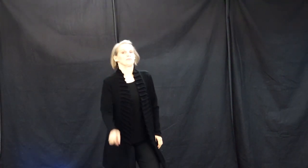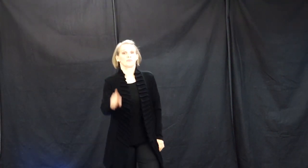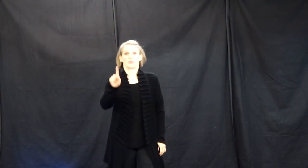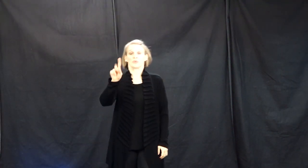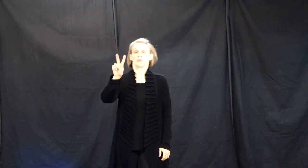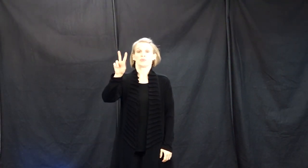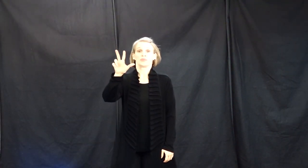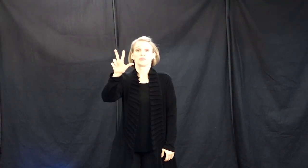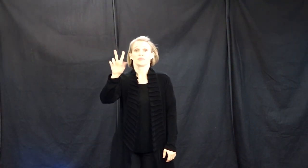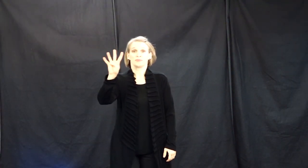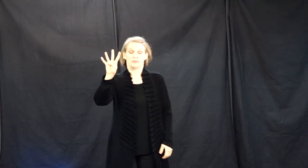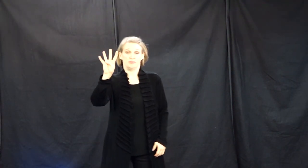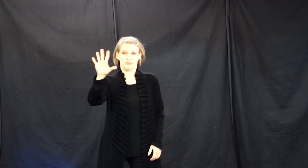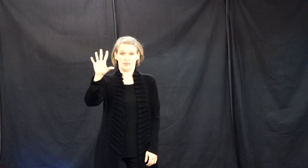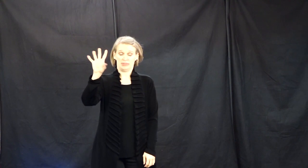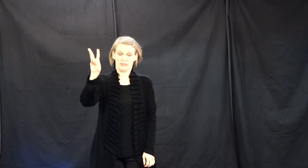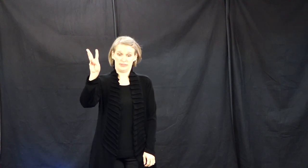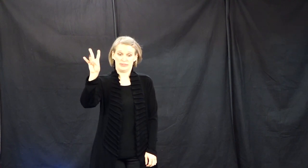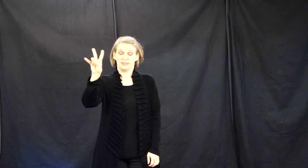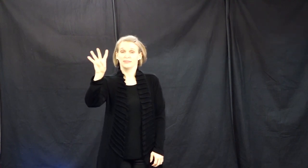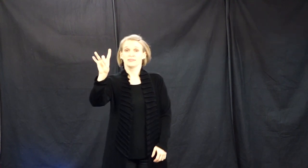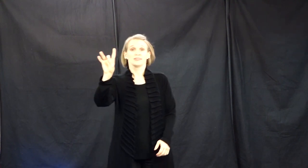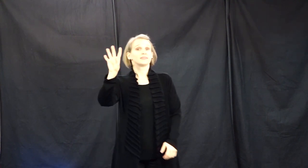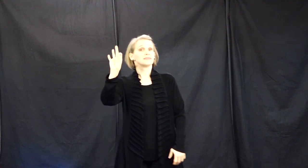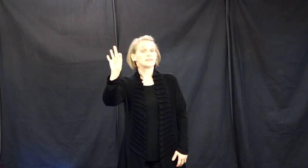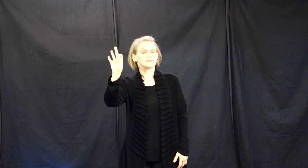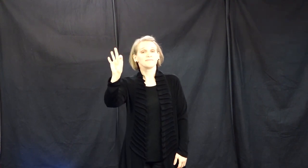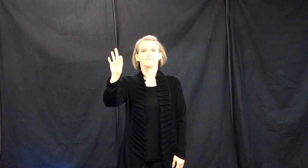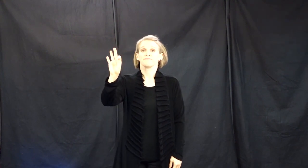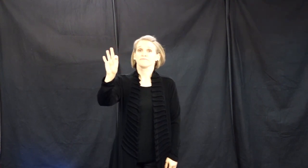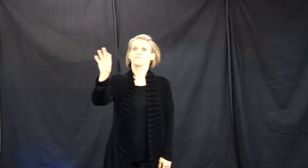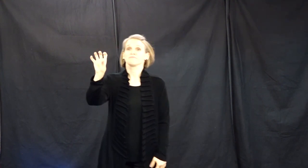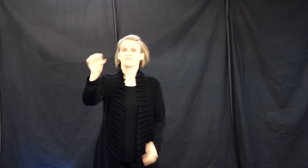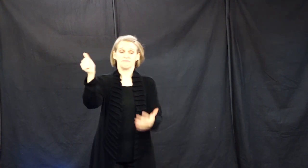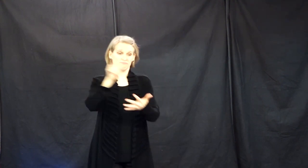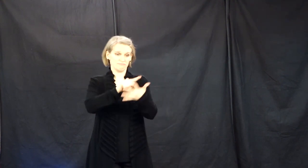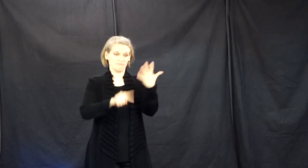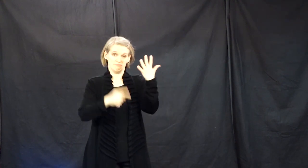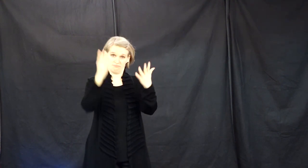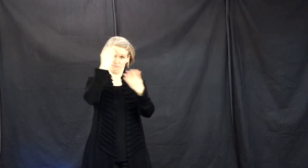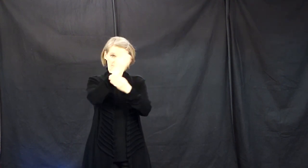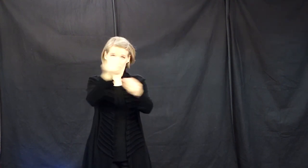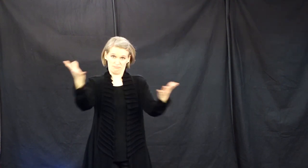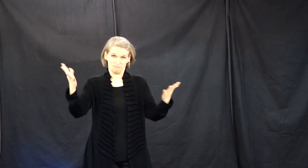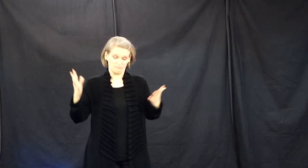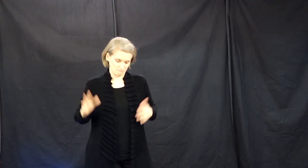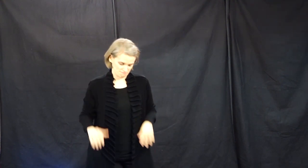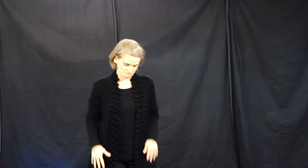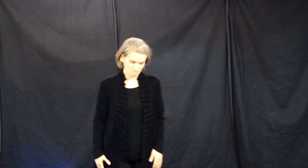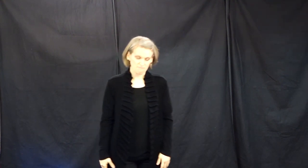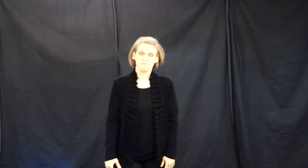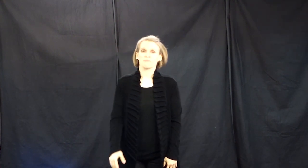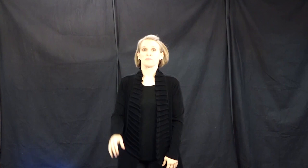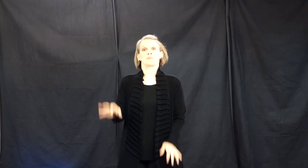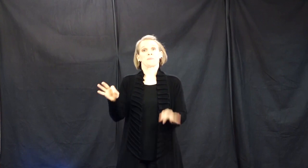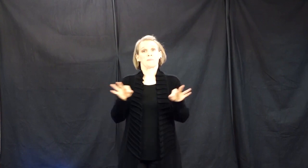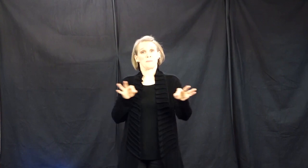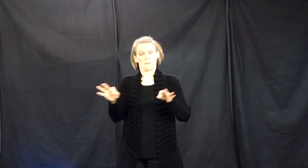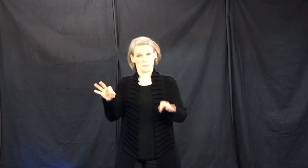One, 2, 3, 4, 5, 6, 7, 8, 9. There are 10 things you need to know. Number 1. We rode across the